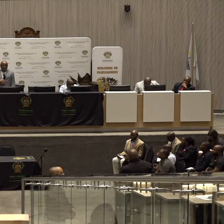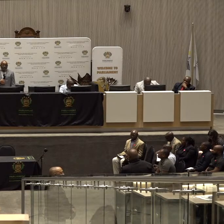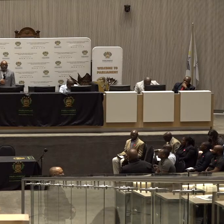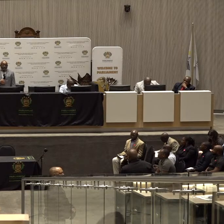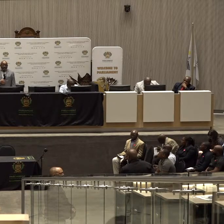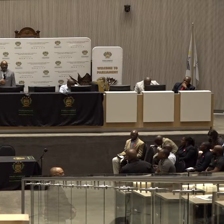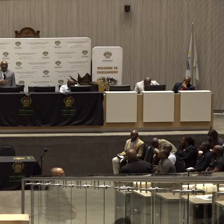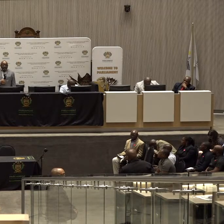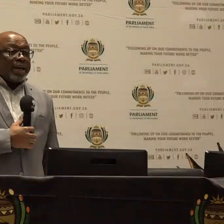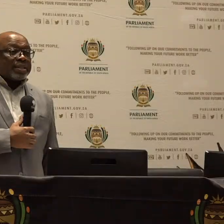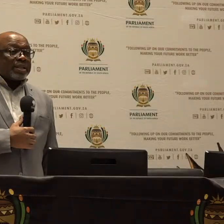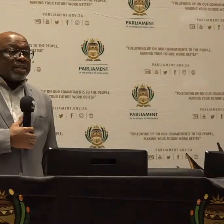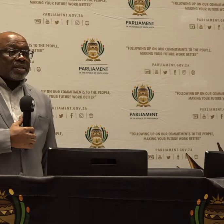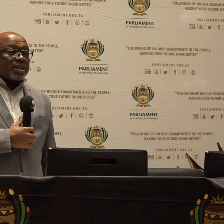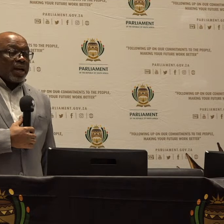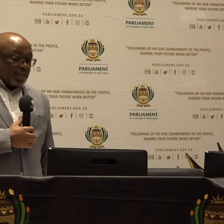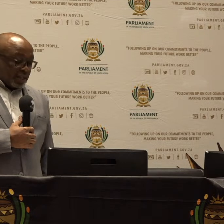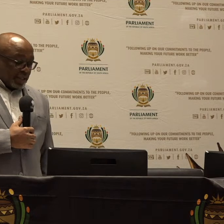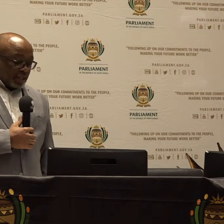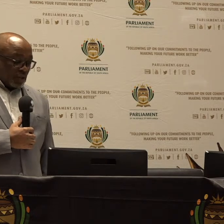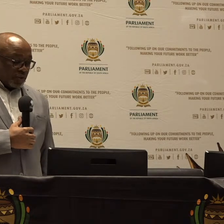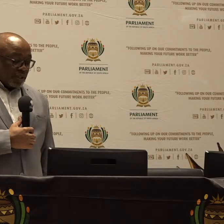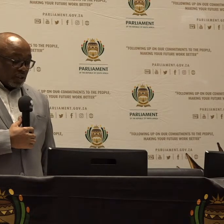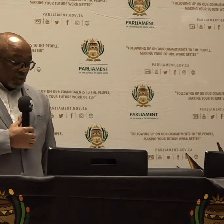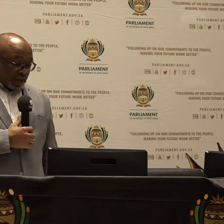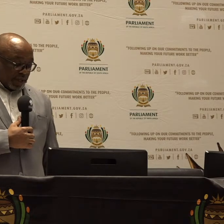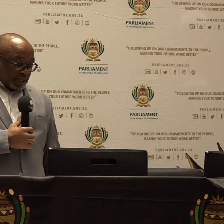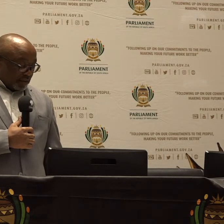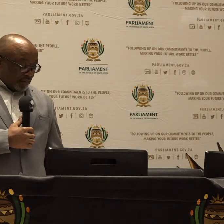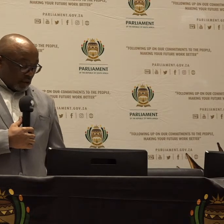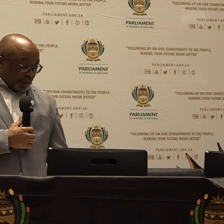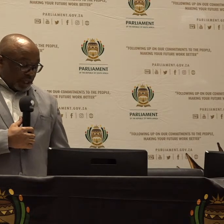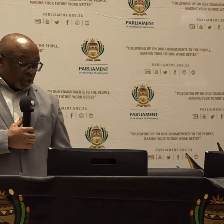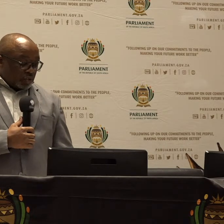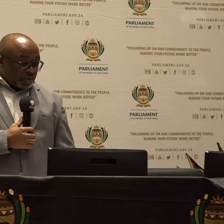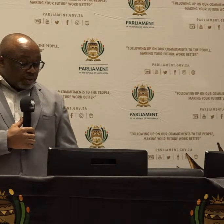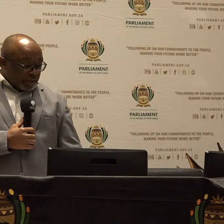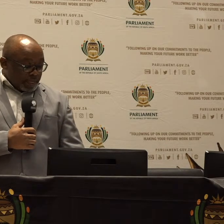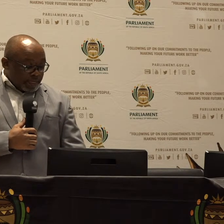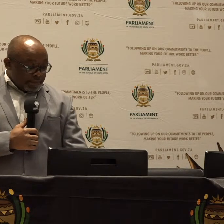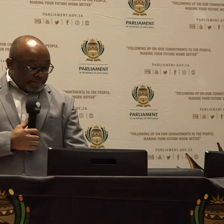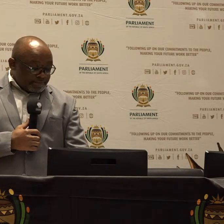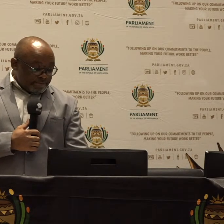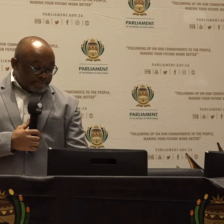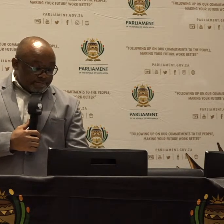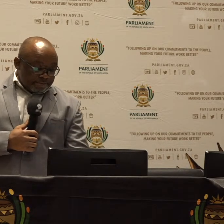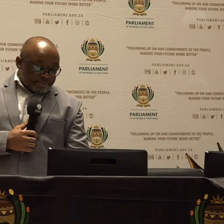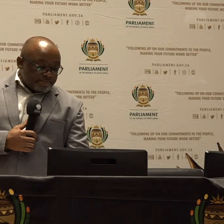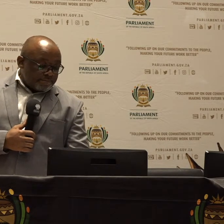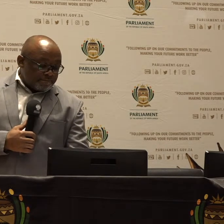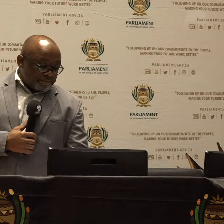so the bill in essence addresses or seeks to address the following issues